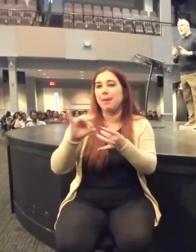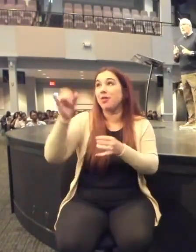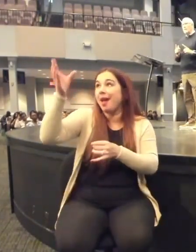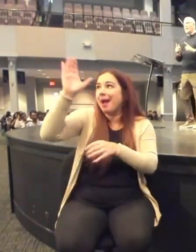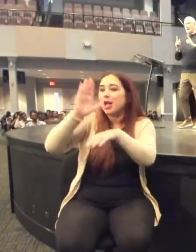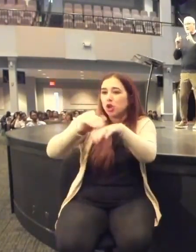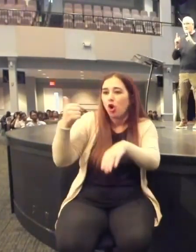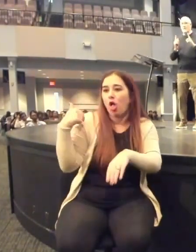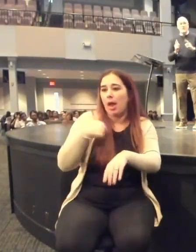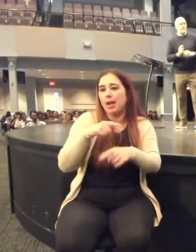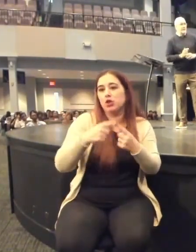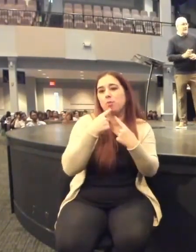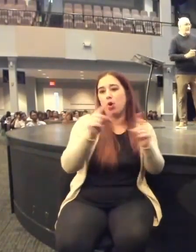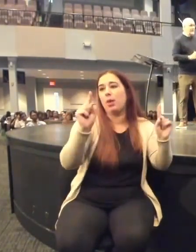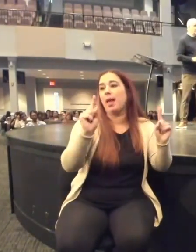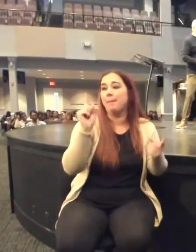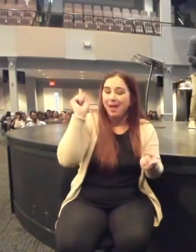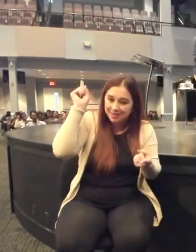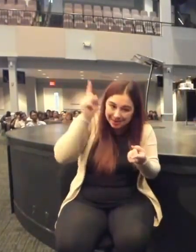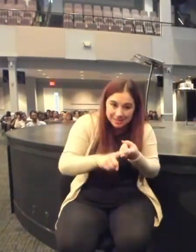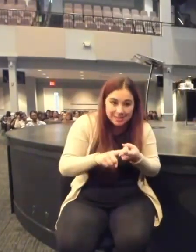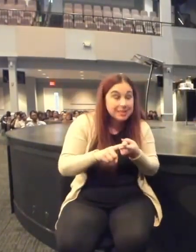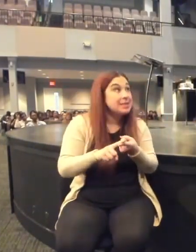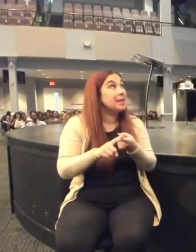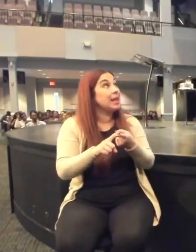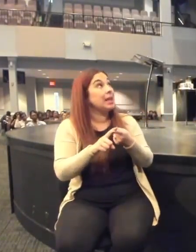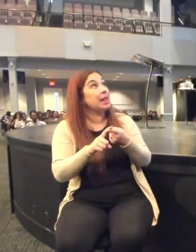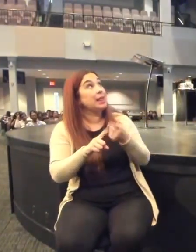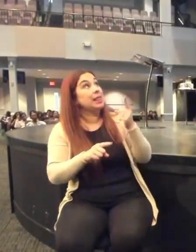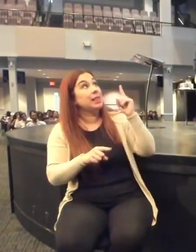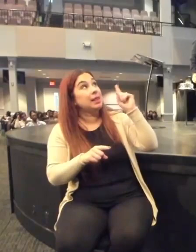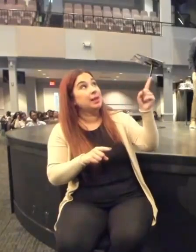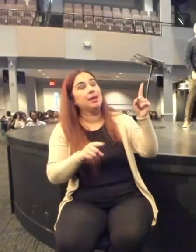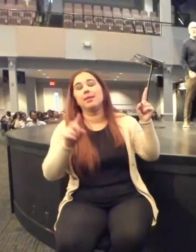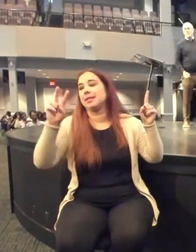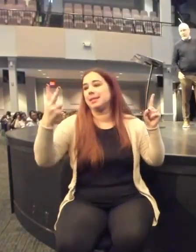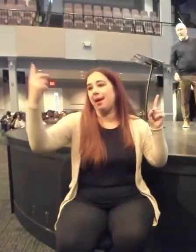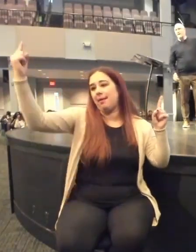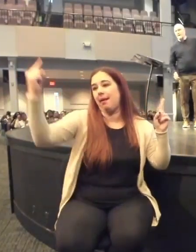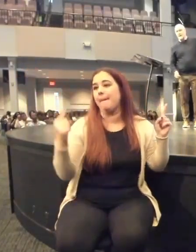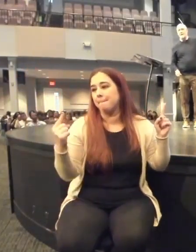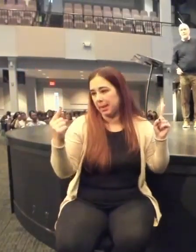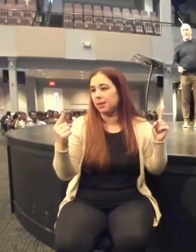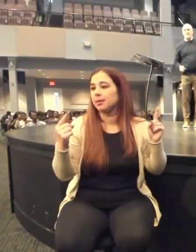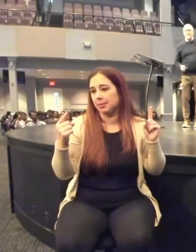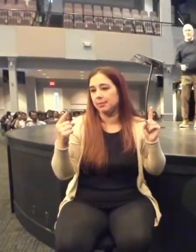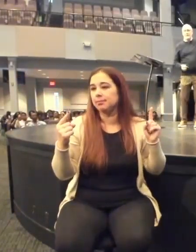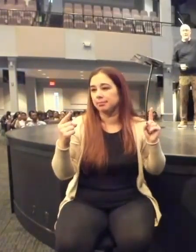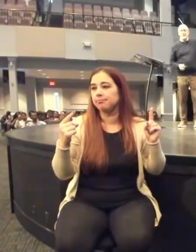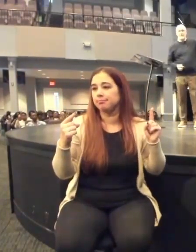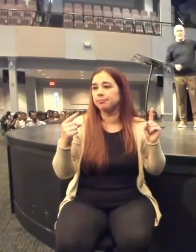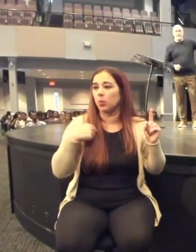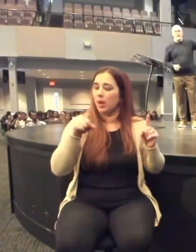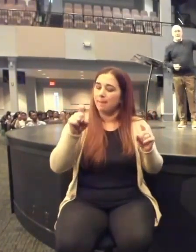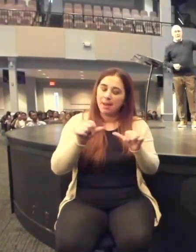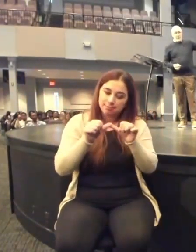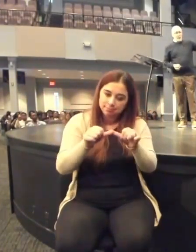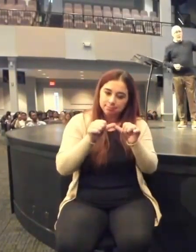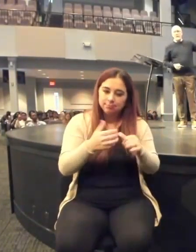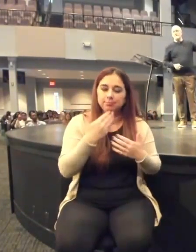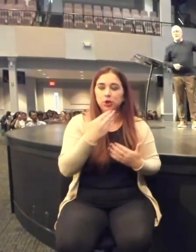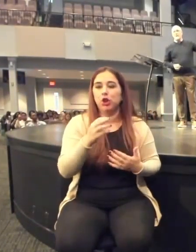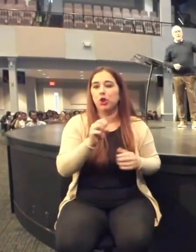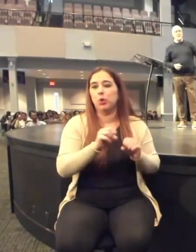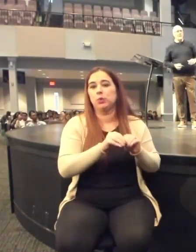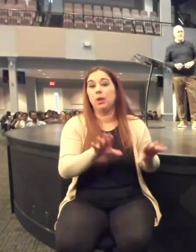to proclaim until this happens, until Jesus comes back again. Amen? Okay. And there